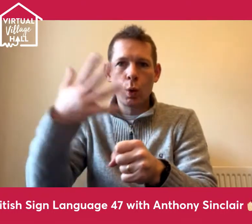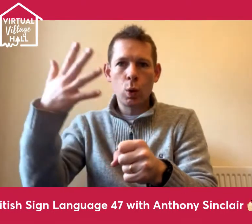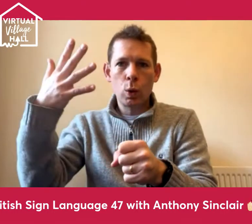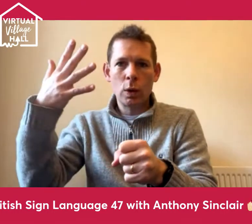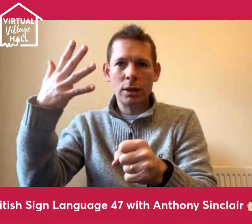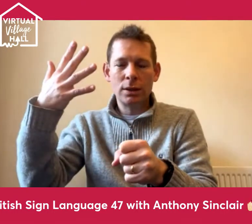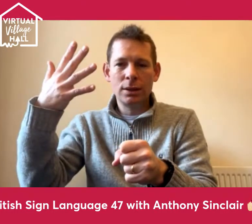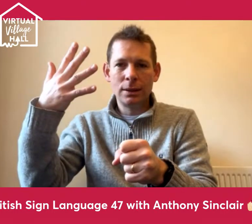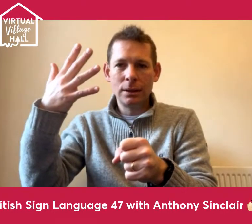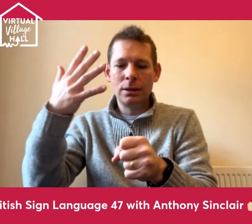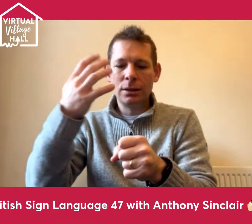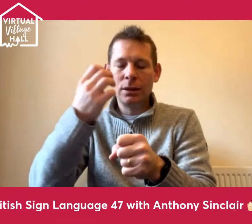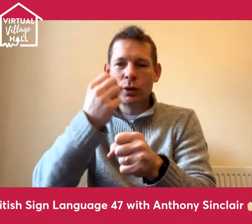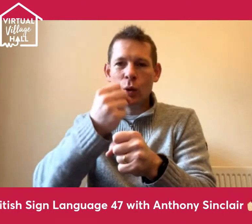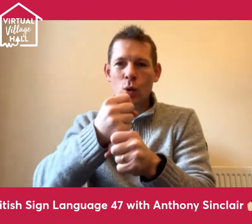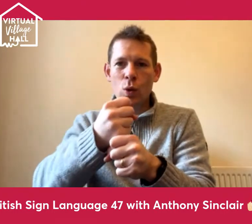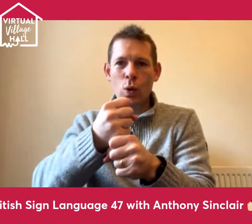So gold